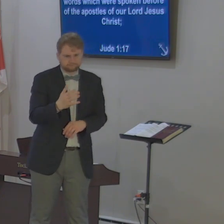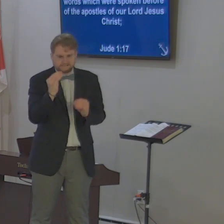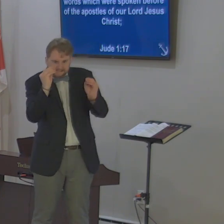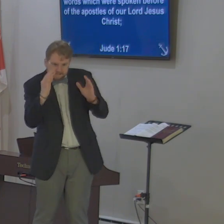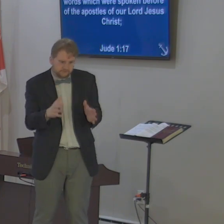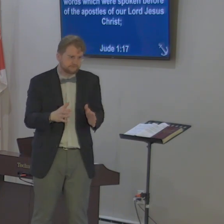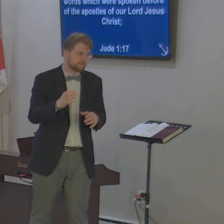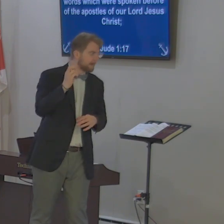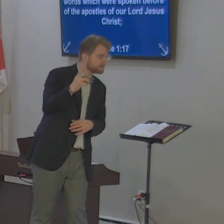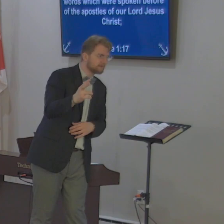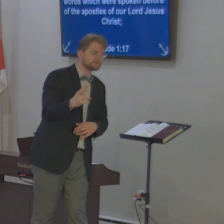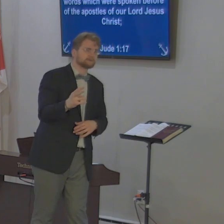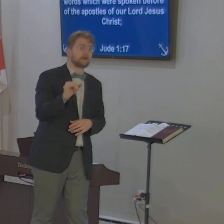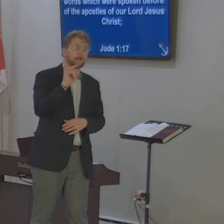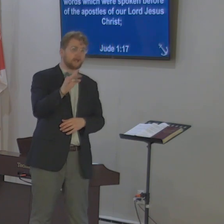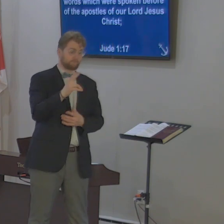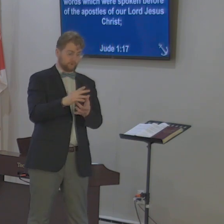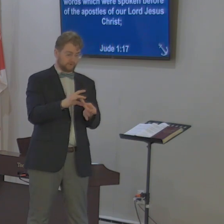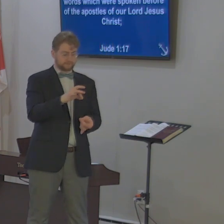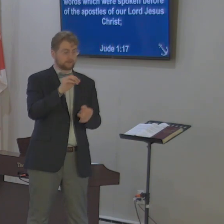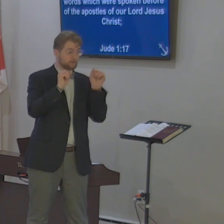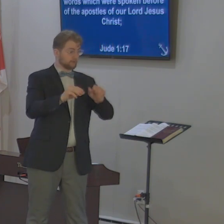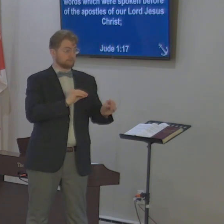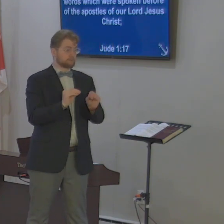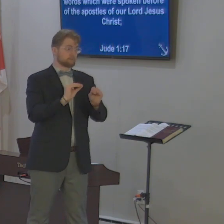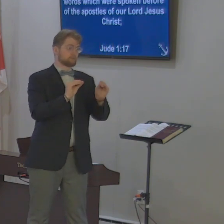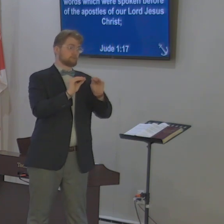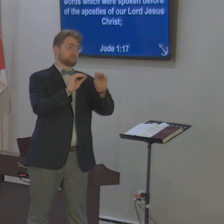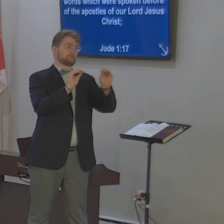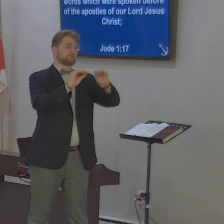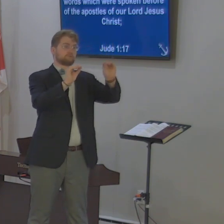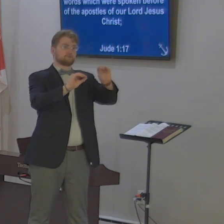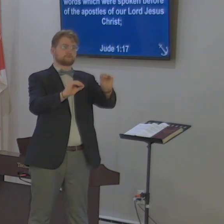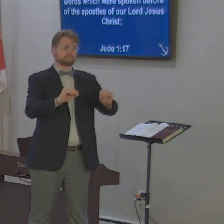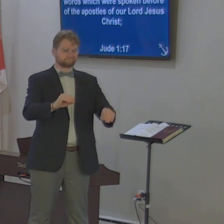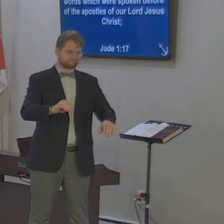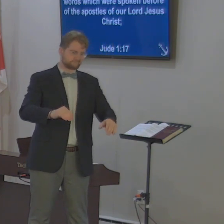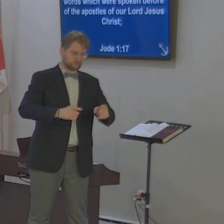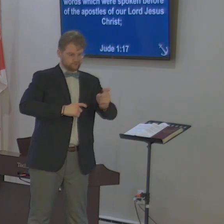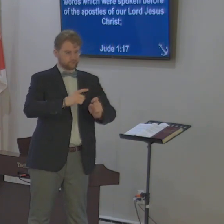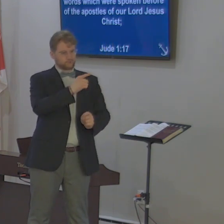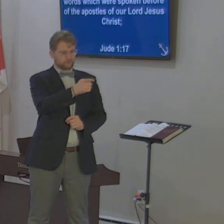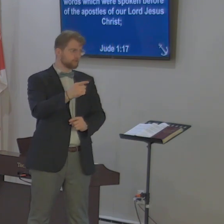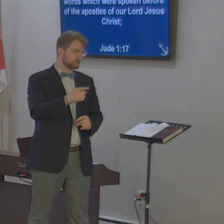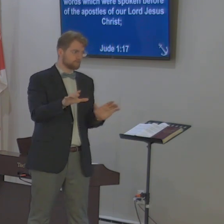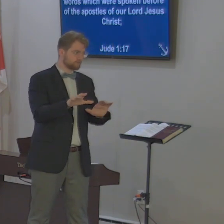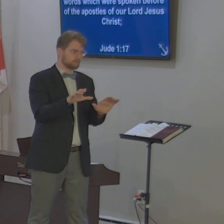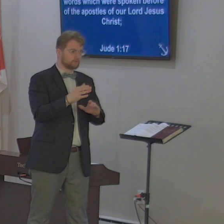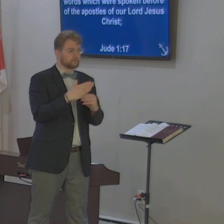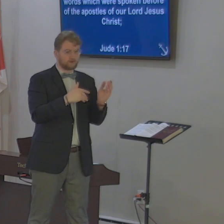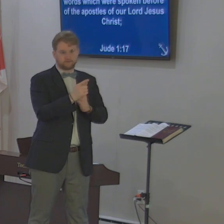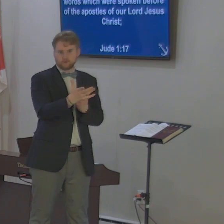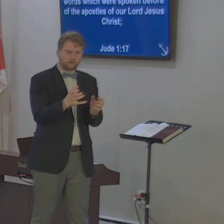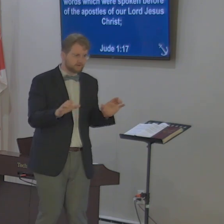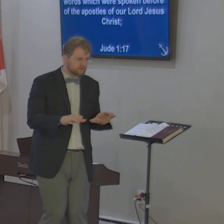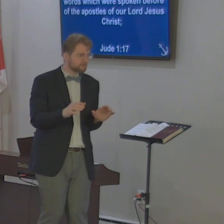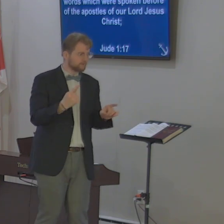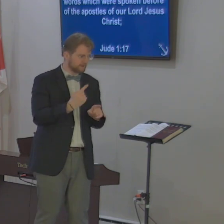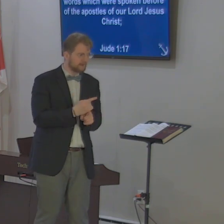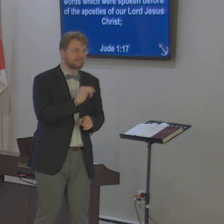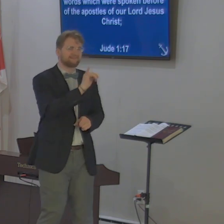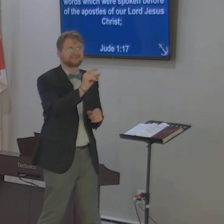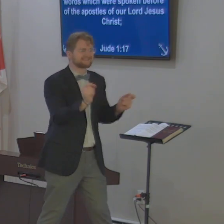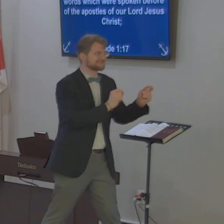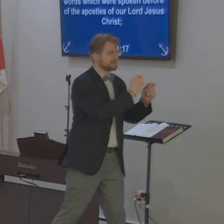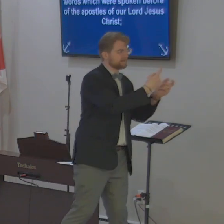evangelists? If the Holy Spirit of God could just move an individual to do whatever they would like to do. You with me? That's exactly what's happening in the world today,